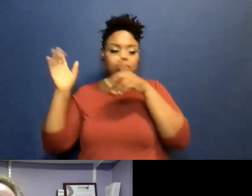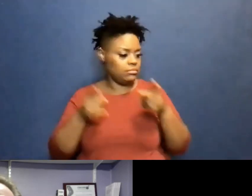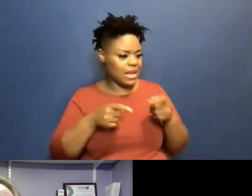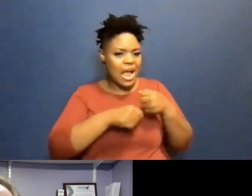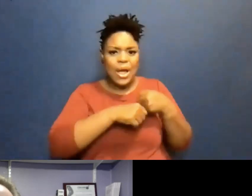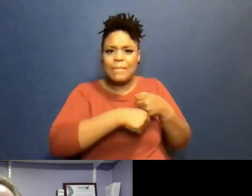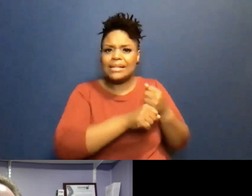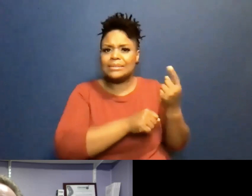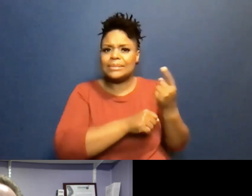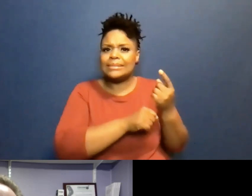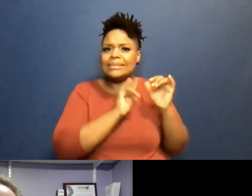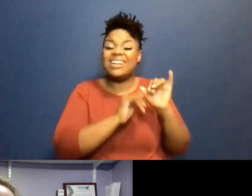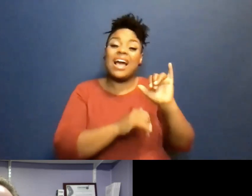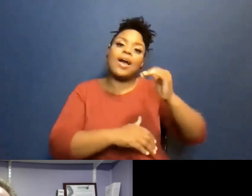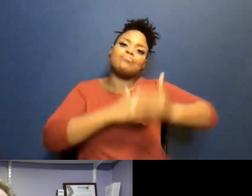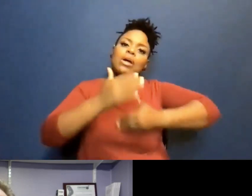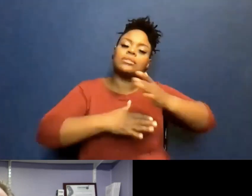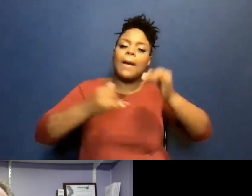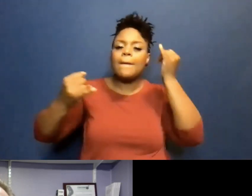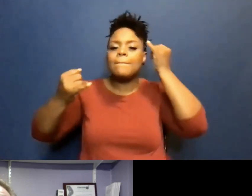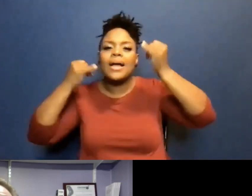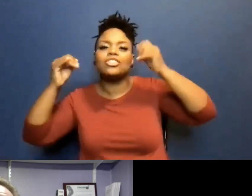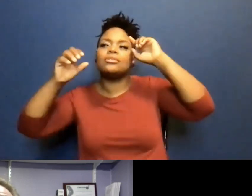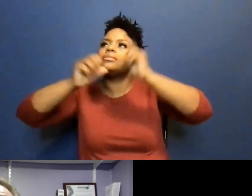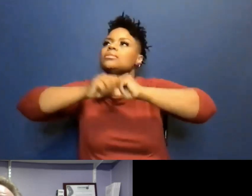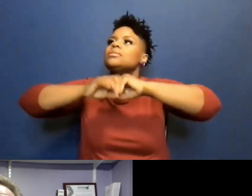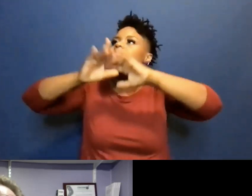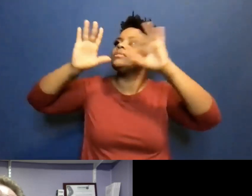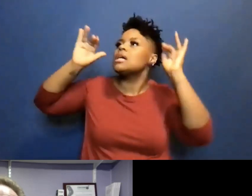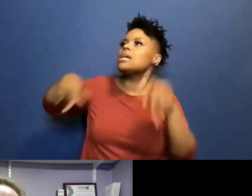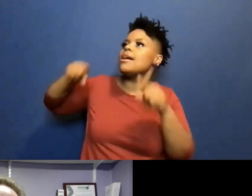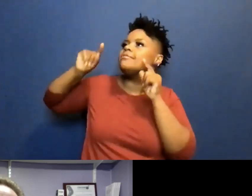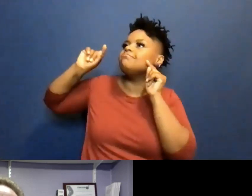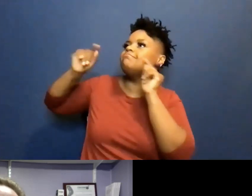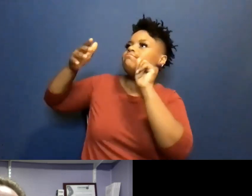of imaginative assumption to something which other people can really see,